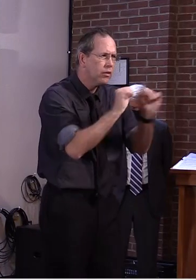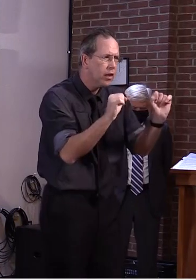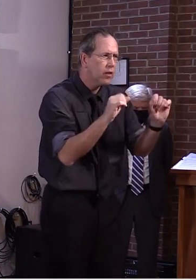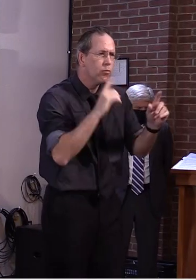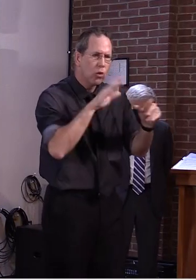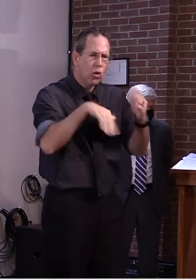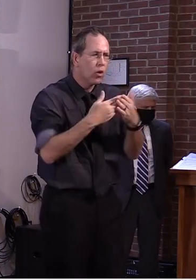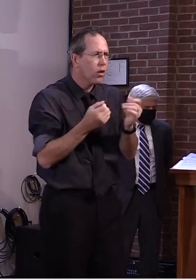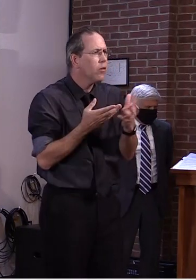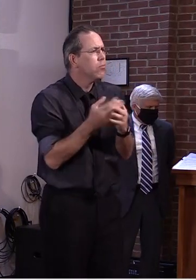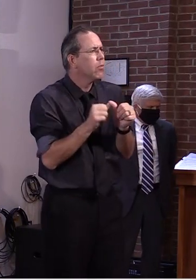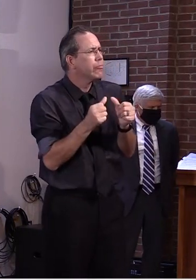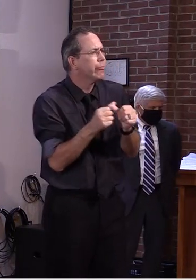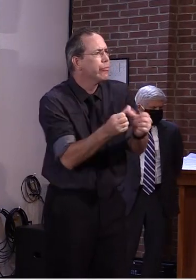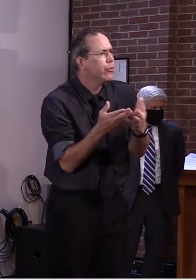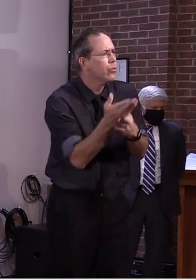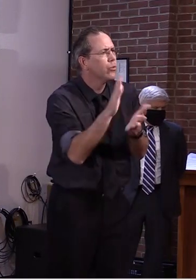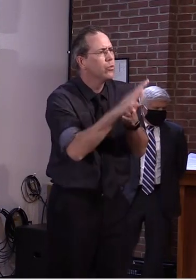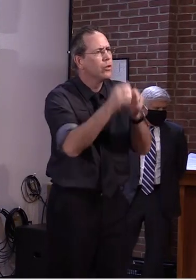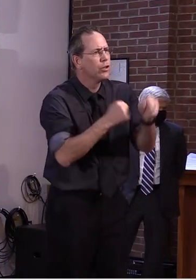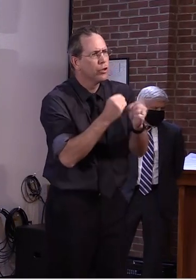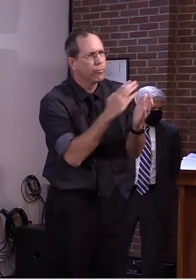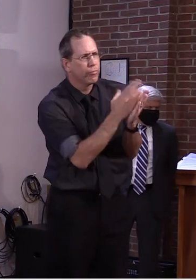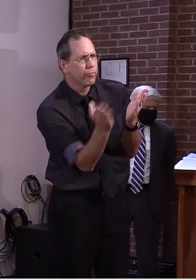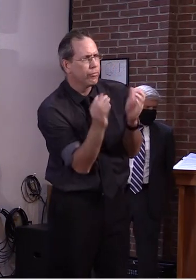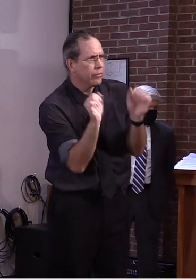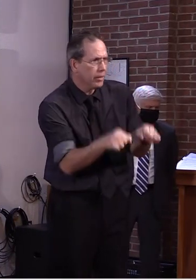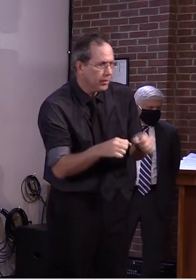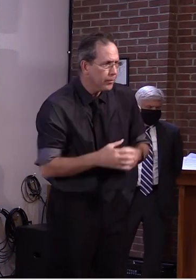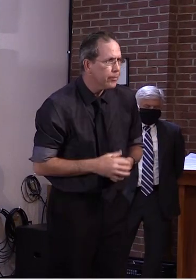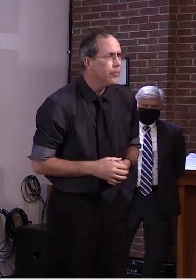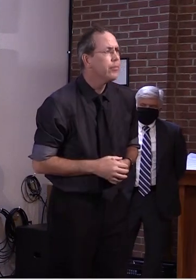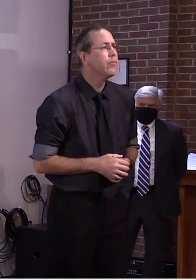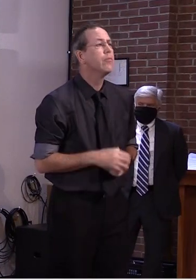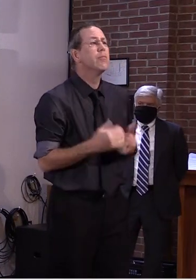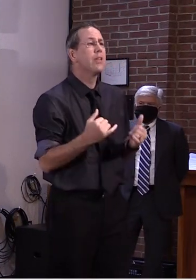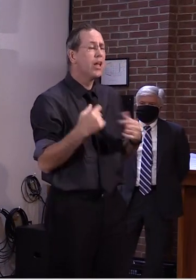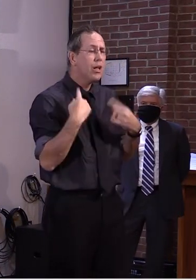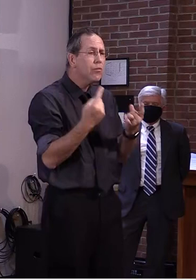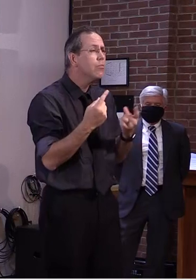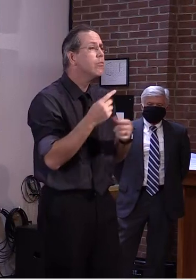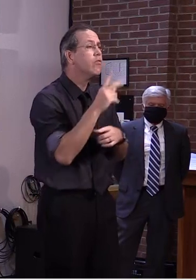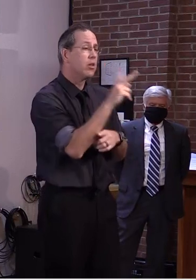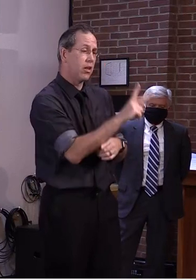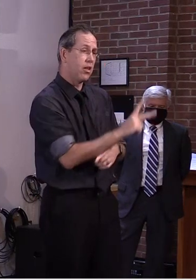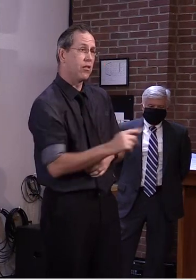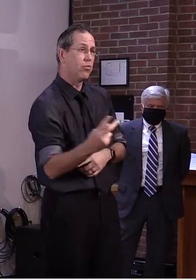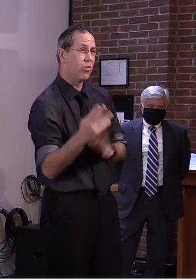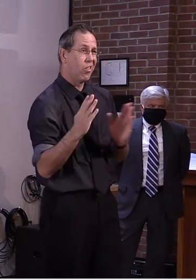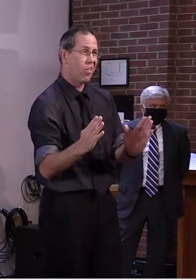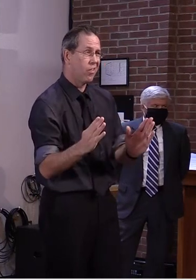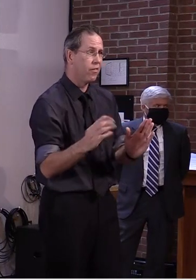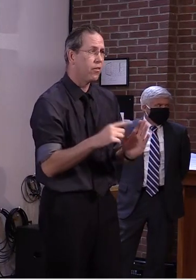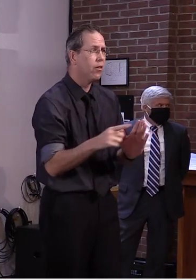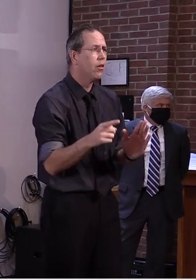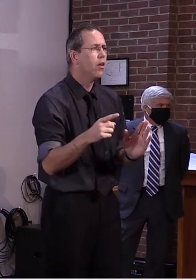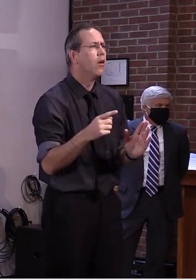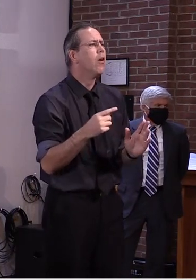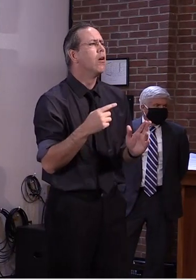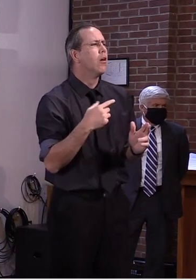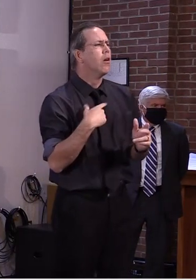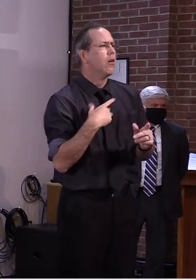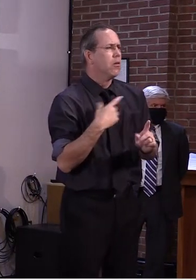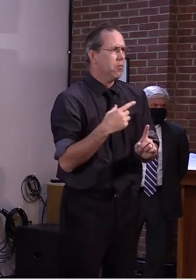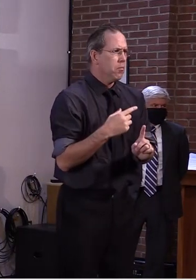Starting today in our K-12 education system, we can mark the transition from one phase of our work to another as we shift our focus